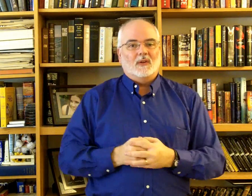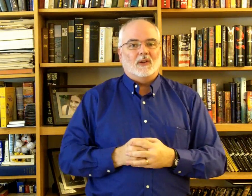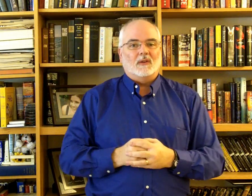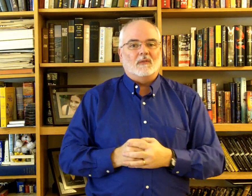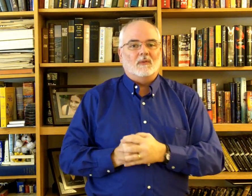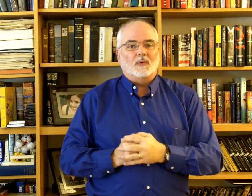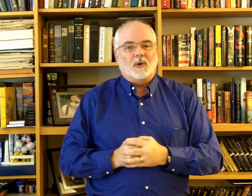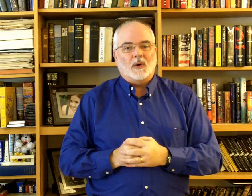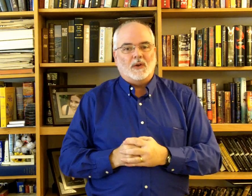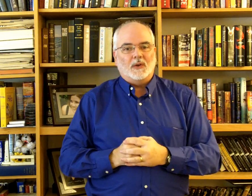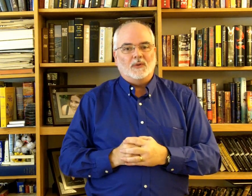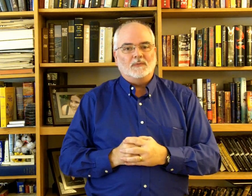you're referring to.